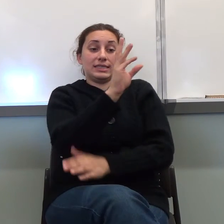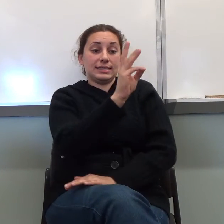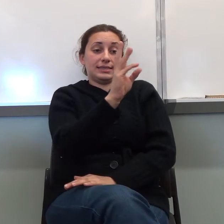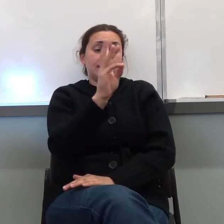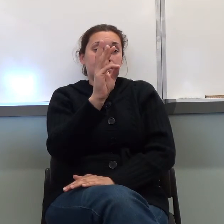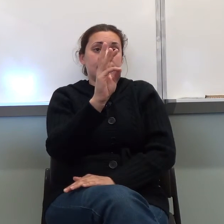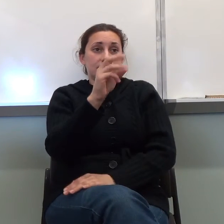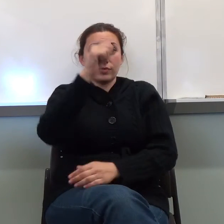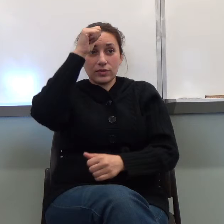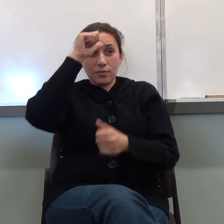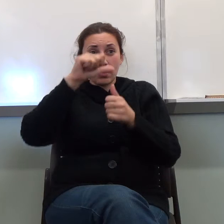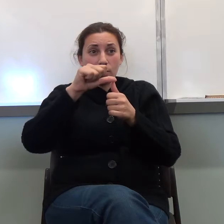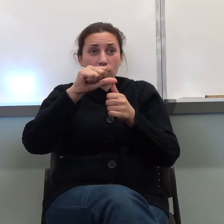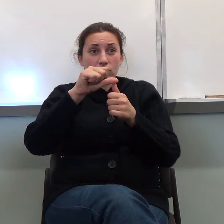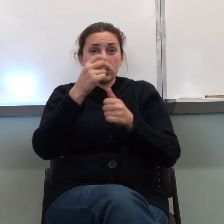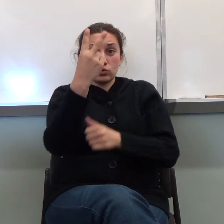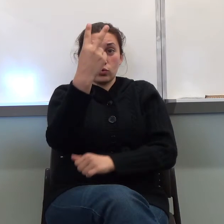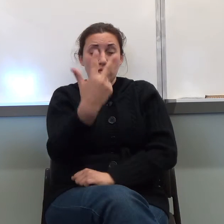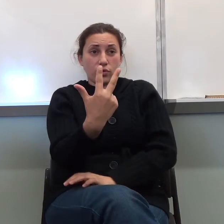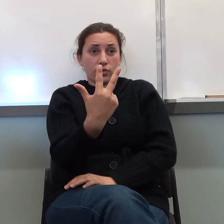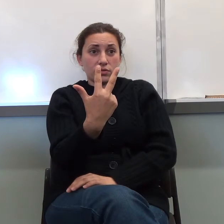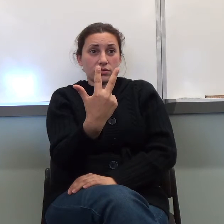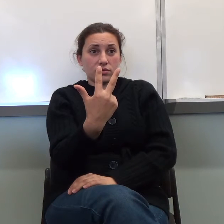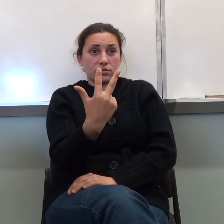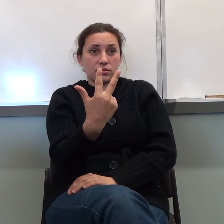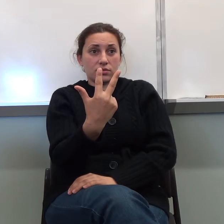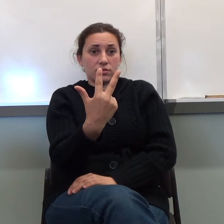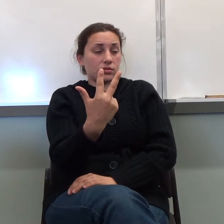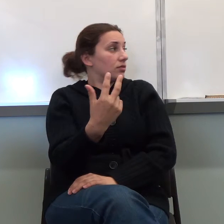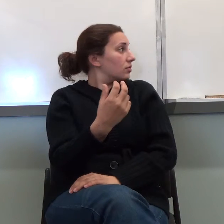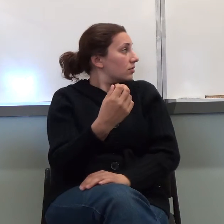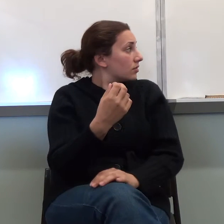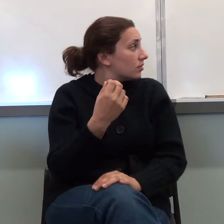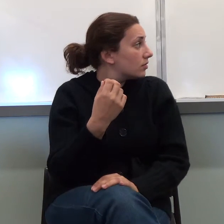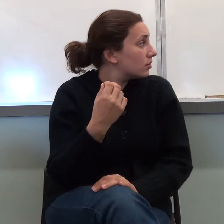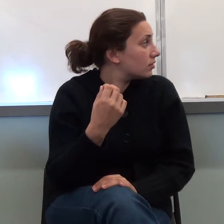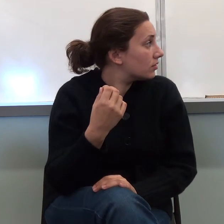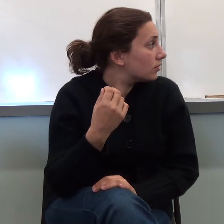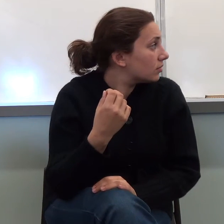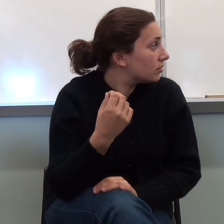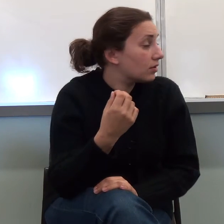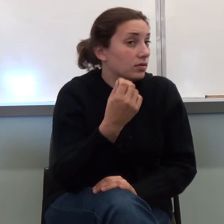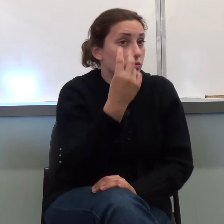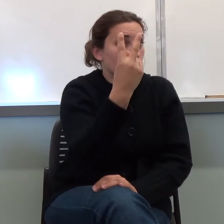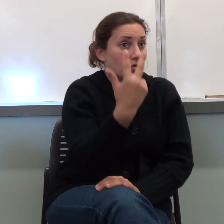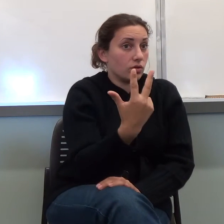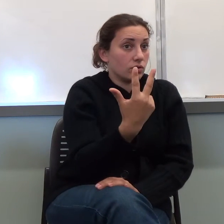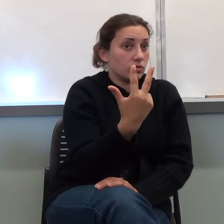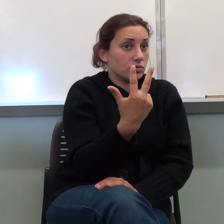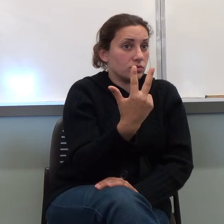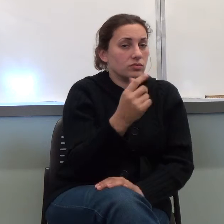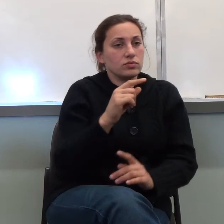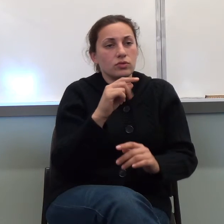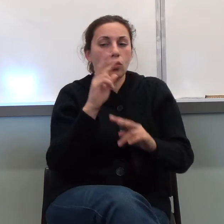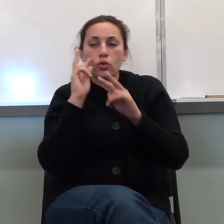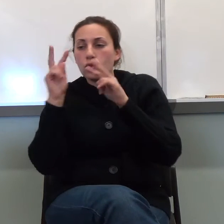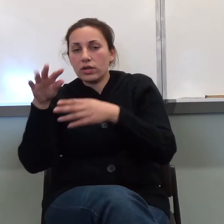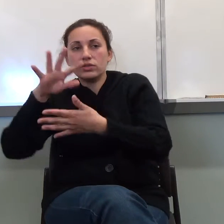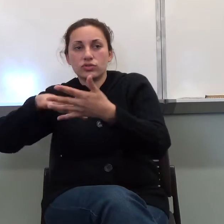what I did to get that 2/3 is I took this and said, well, go back to the chart, and this much of it